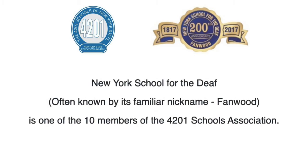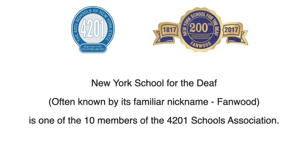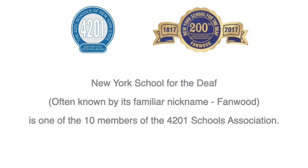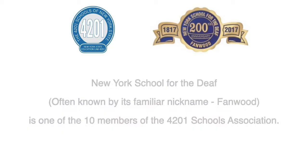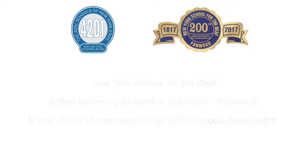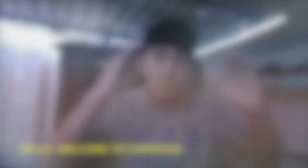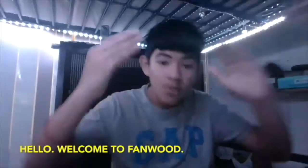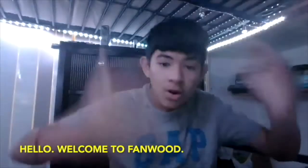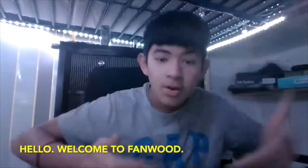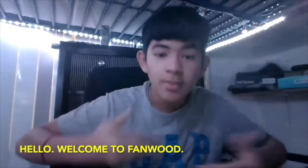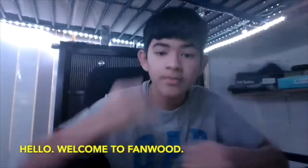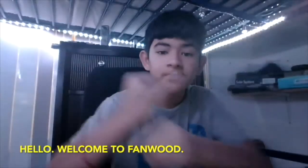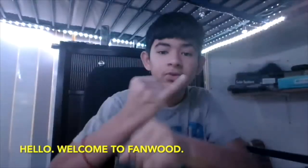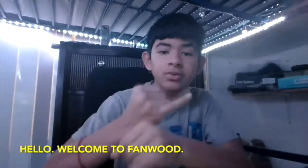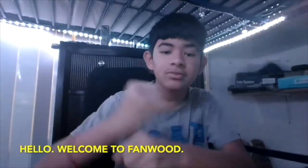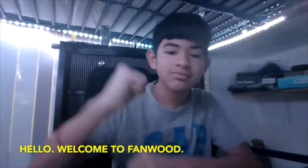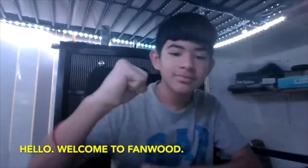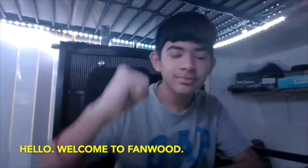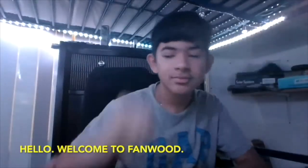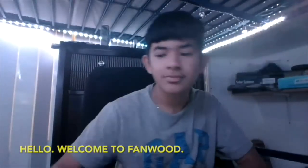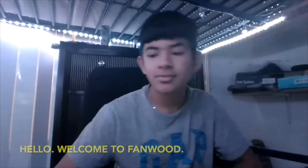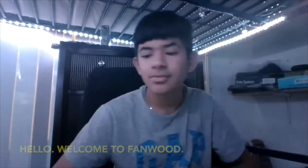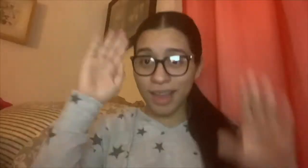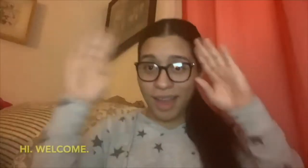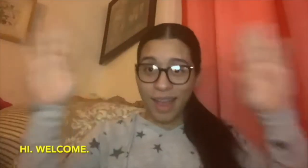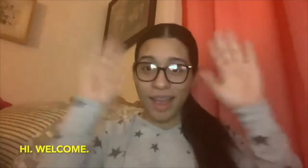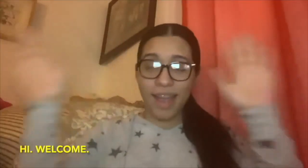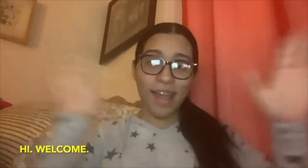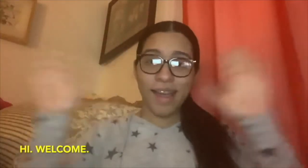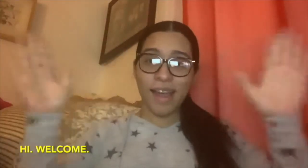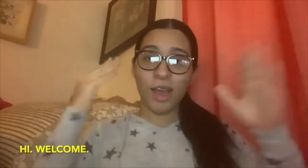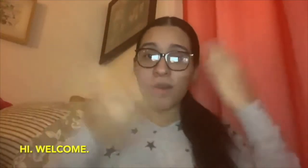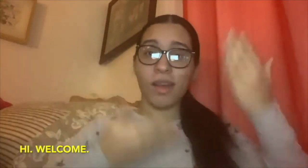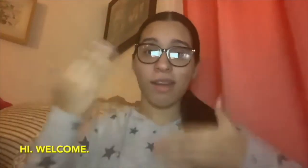Hello, welcome to Fanwood. Hi, welcome.